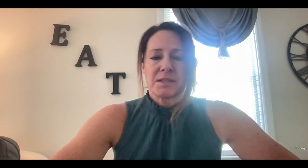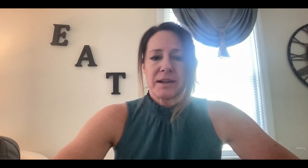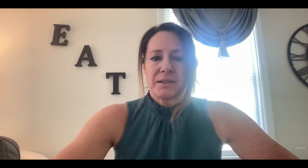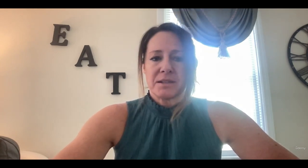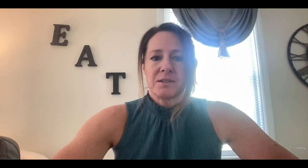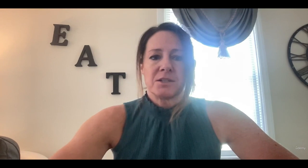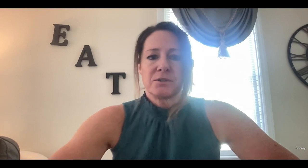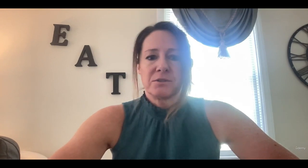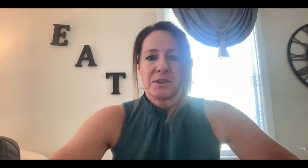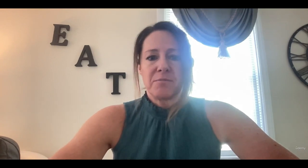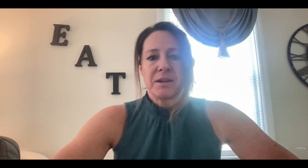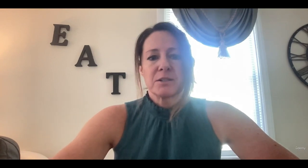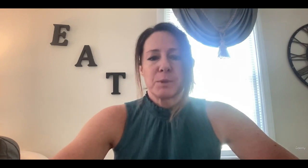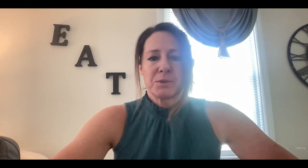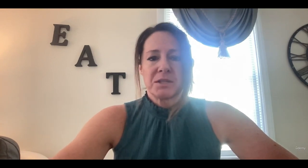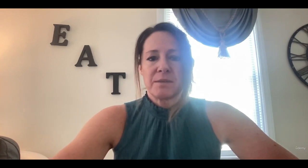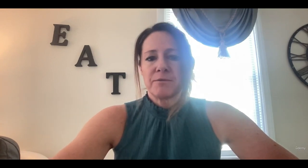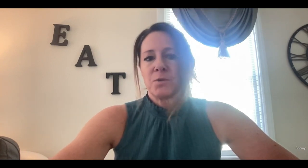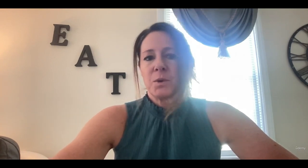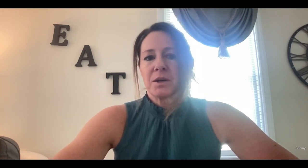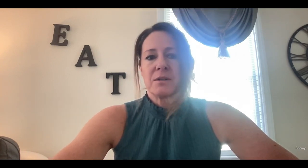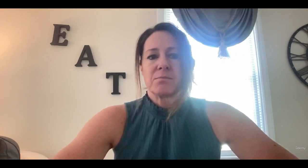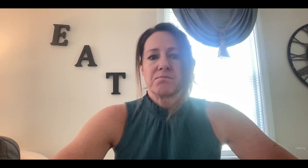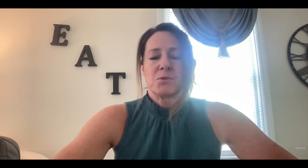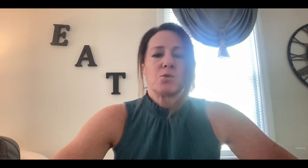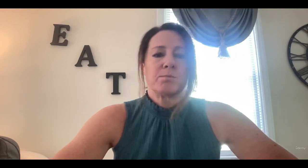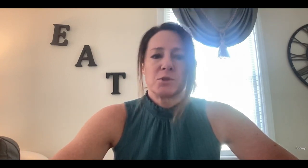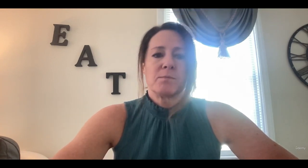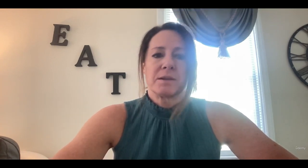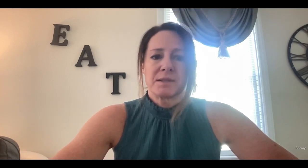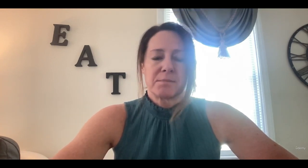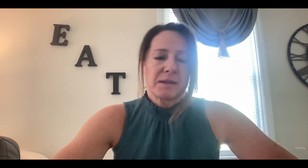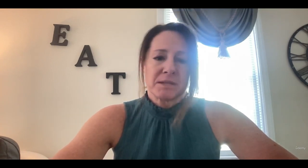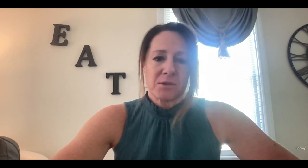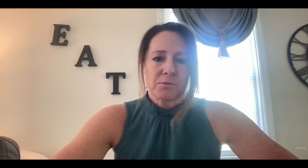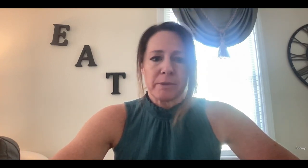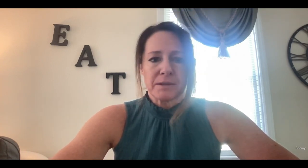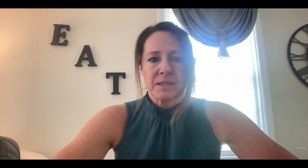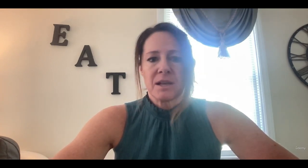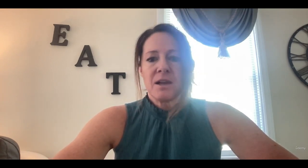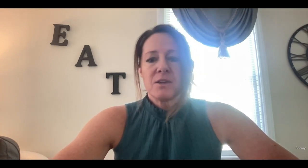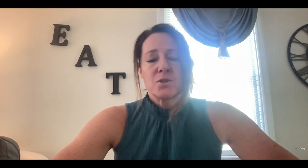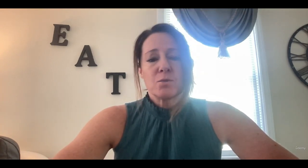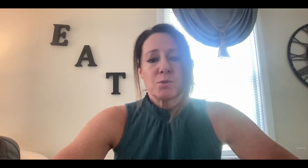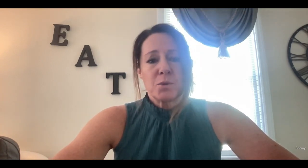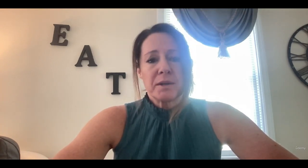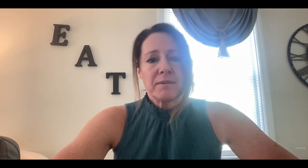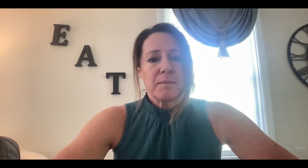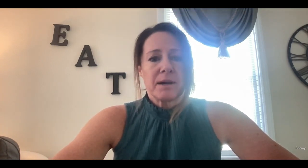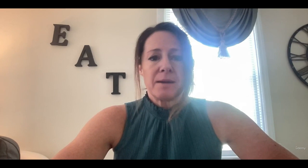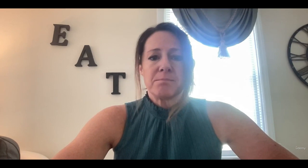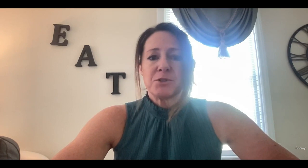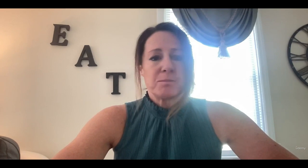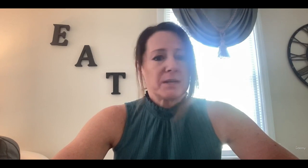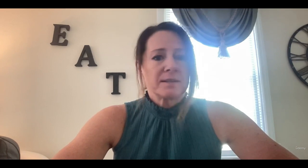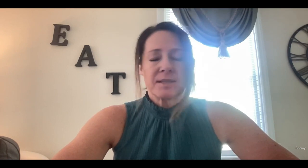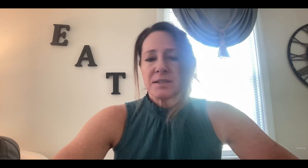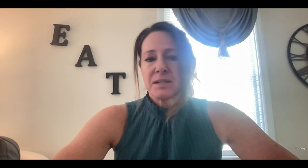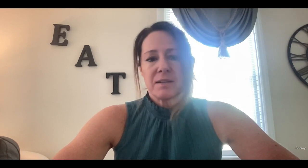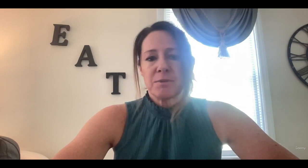signs until they've been exposed to them for two months, sometimes even 3 months. So don't give up. Just be consistent and